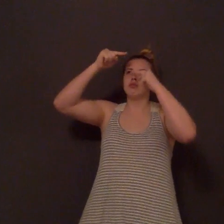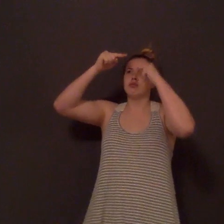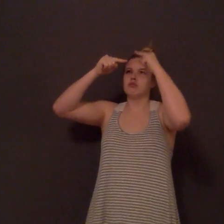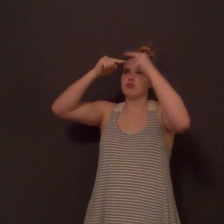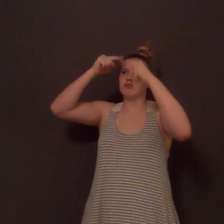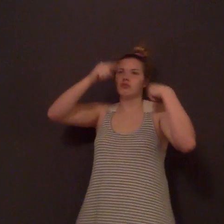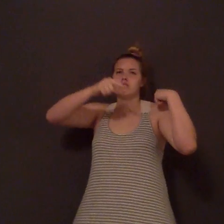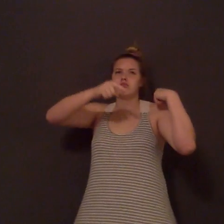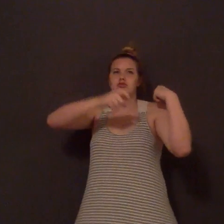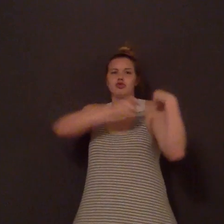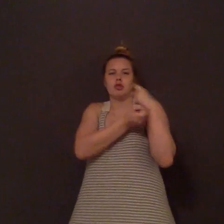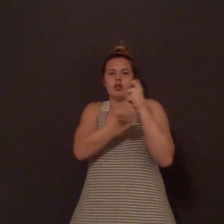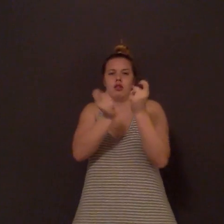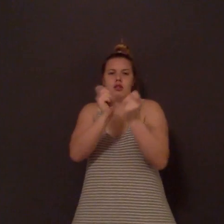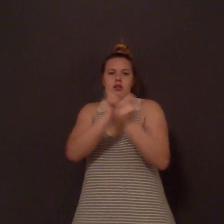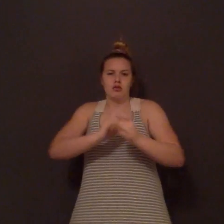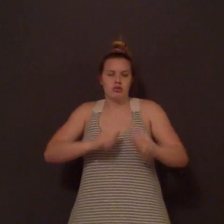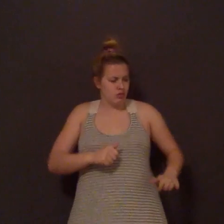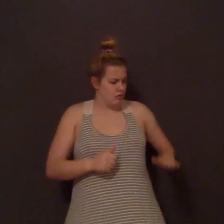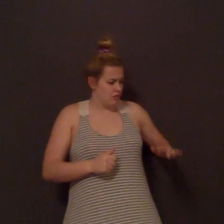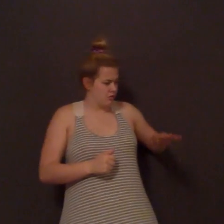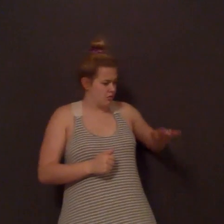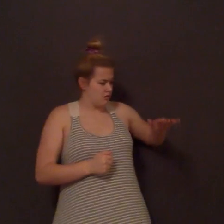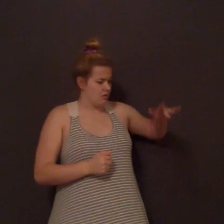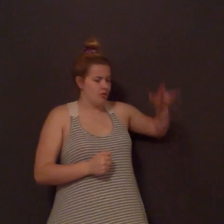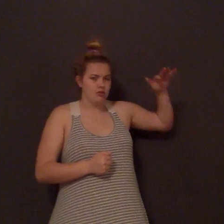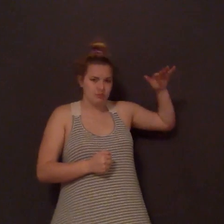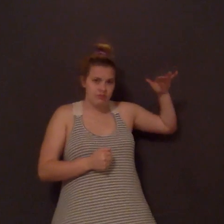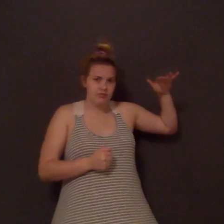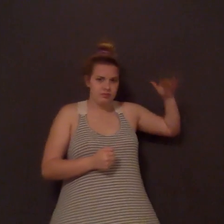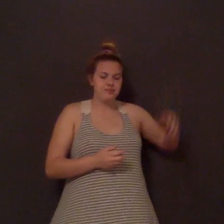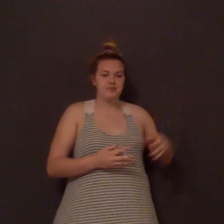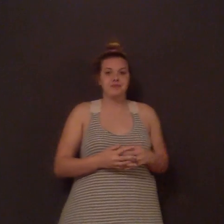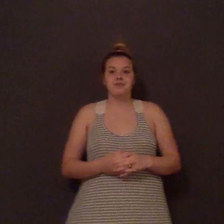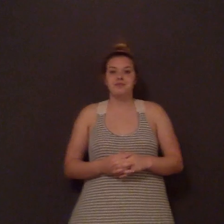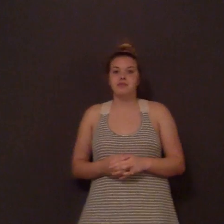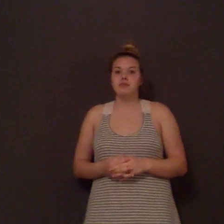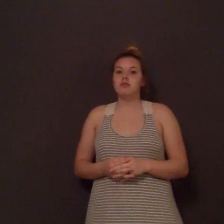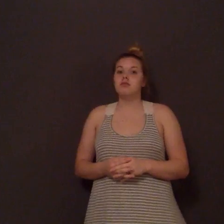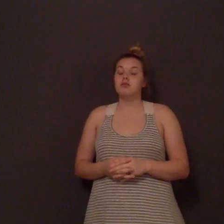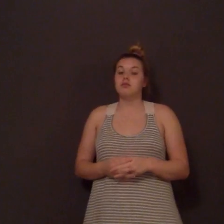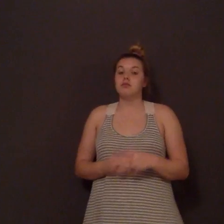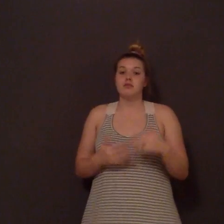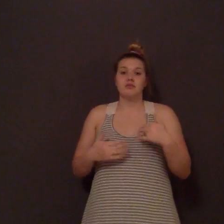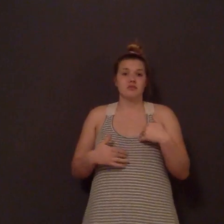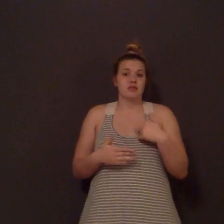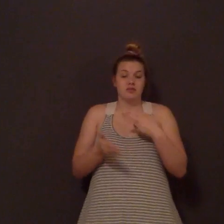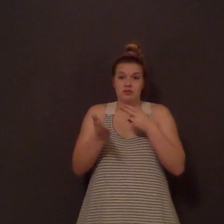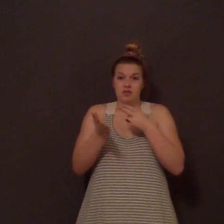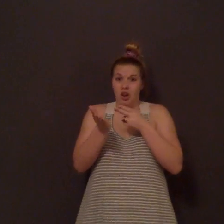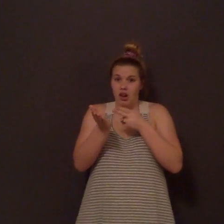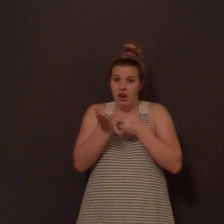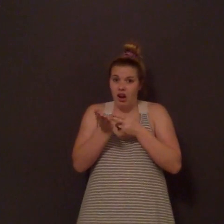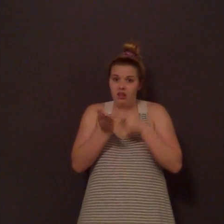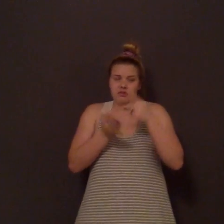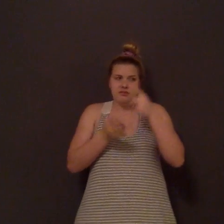as a society and as a species. I want to have some honest intellectual discussion in here. And I want each and